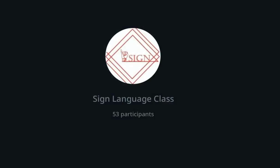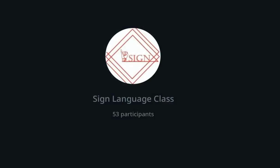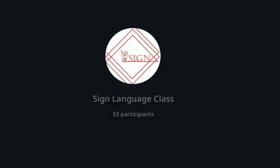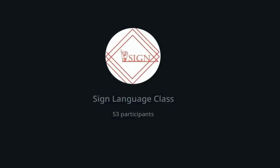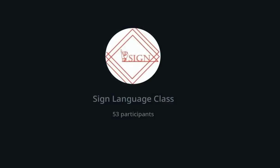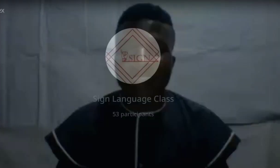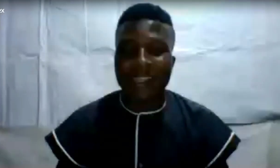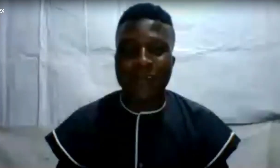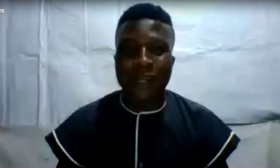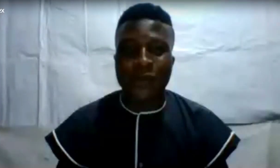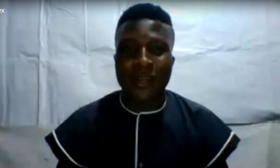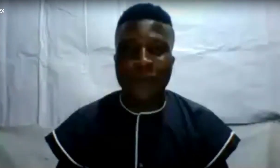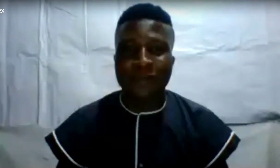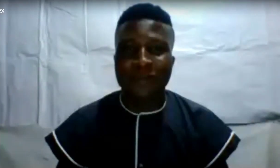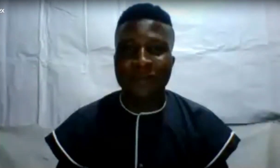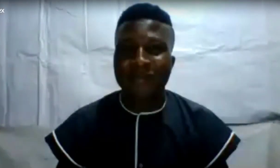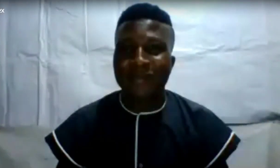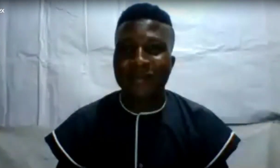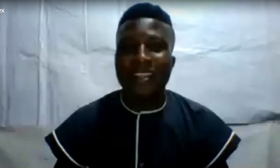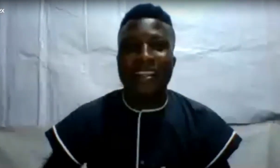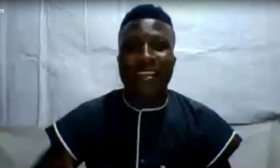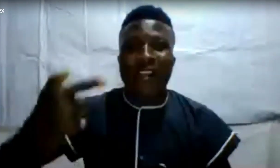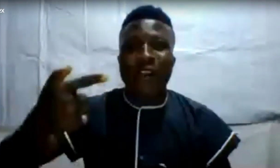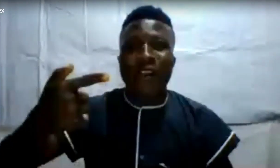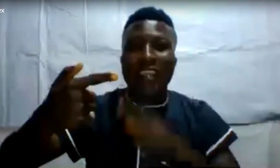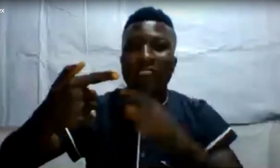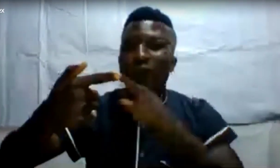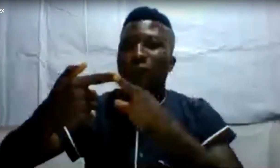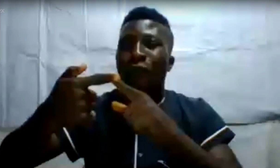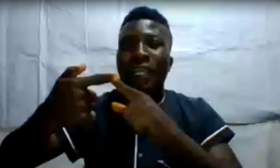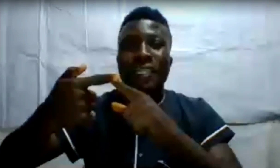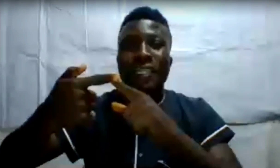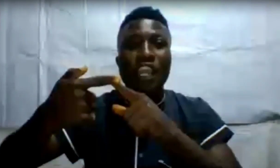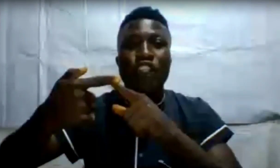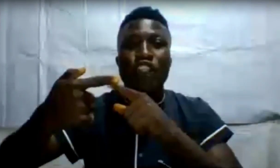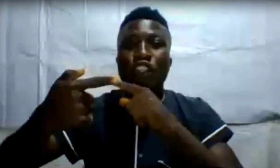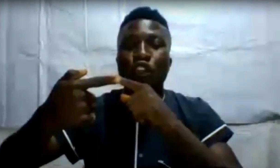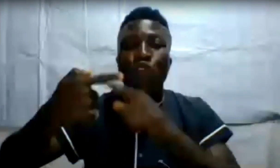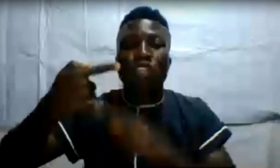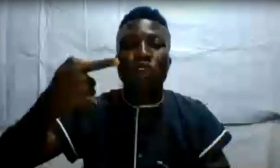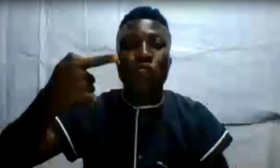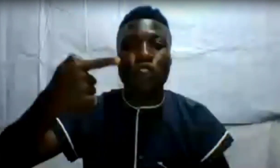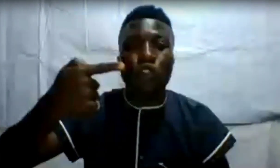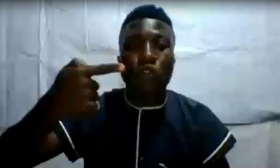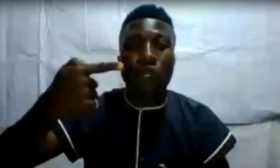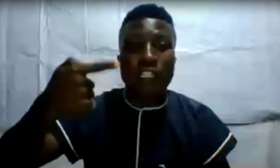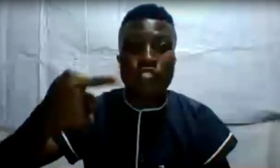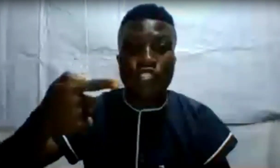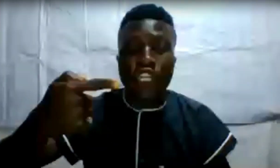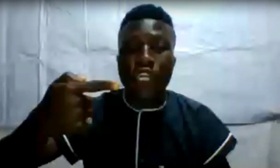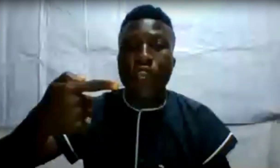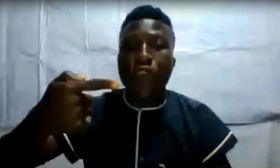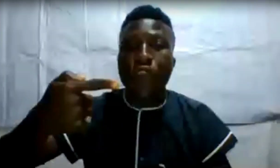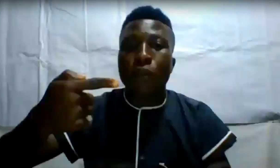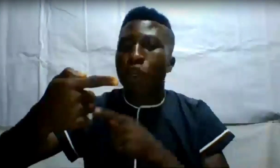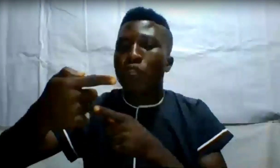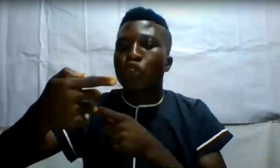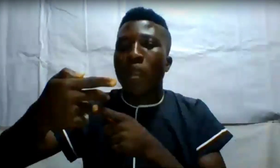Okay, I think I'm back on now. Okay, so for letter H, you're still going to do your letter G, but you're going to